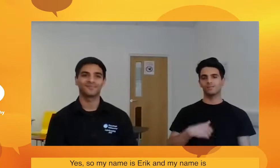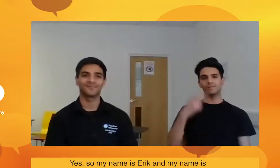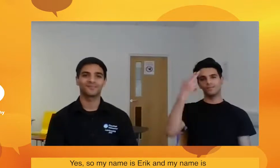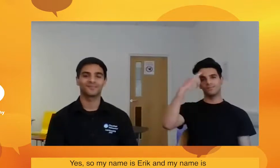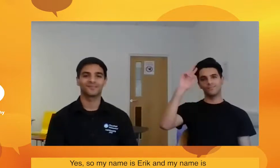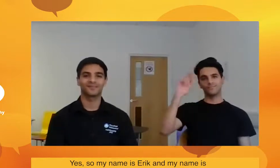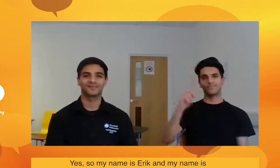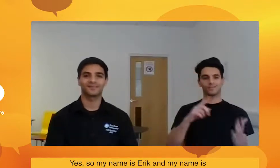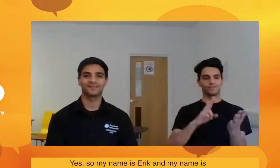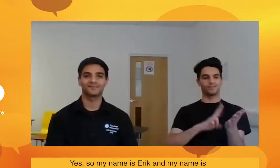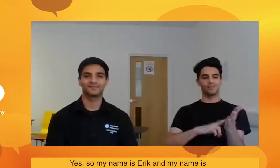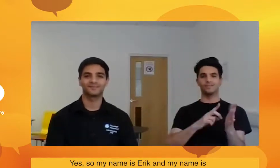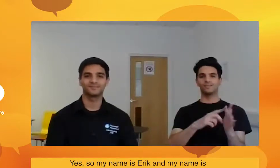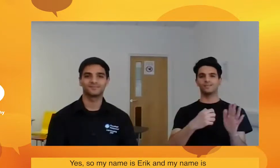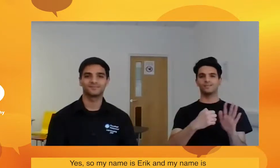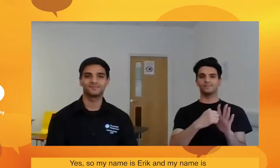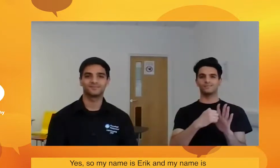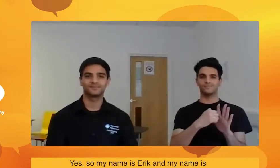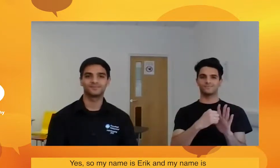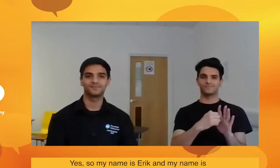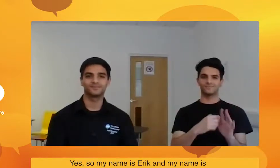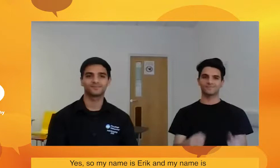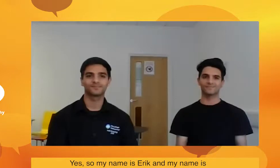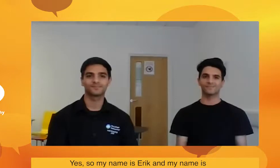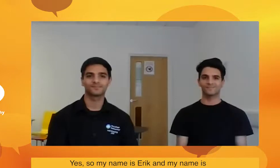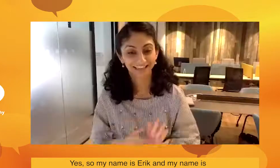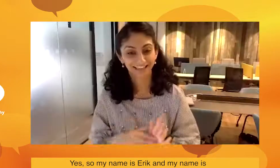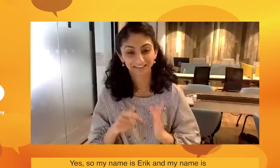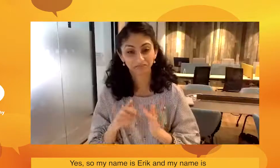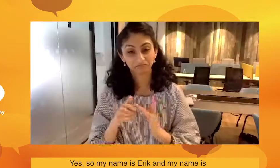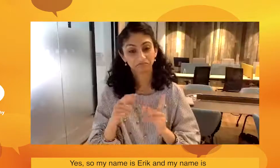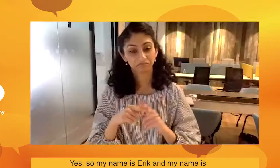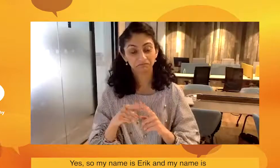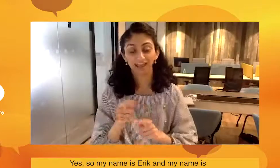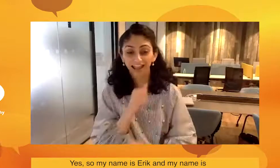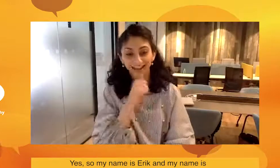and my name is Nikolas.